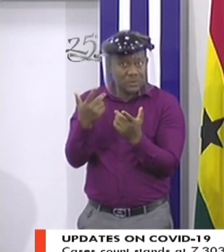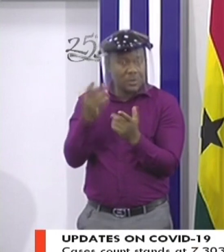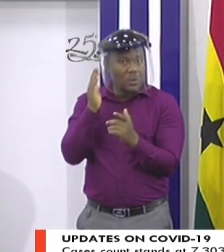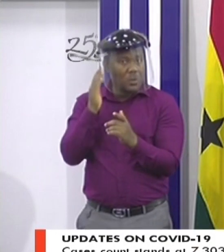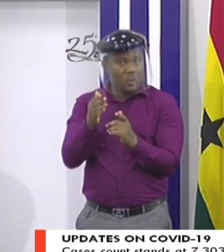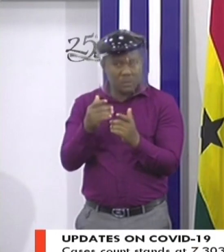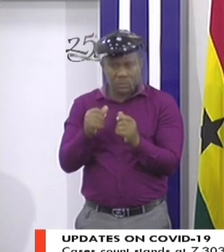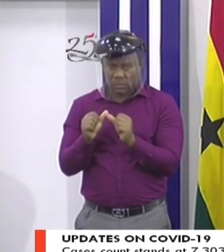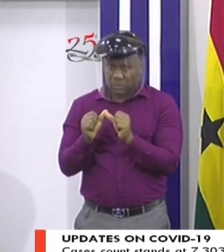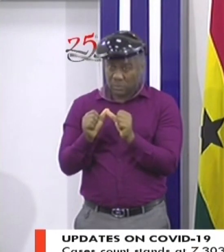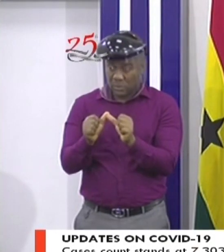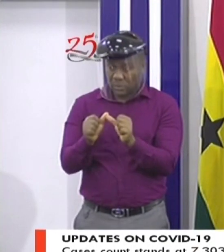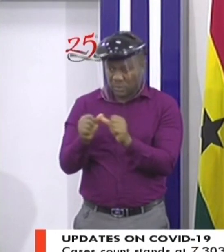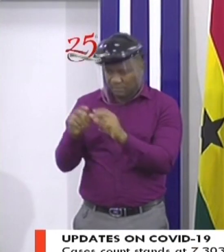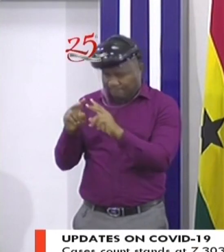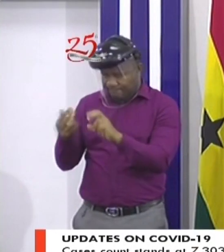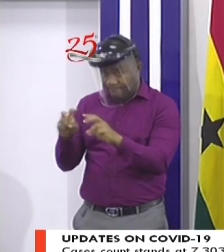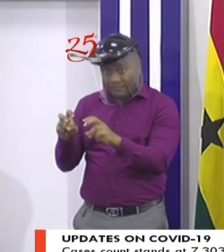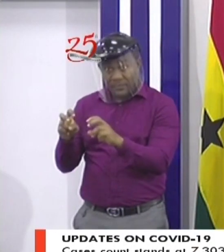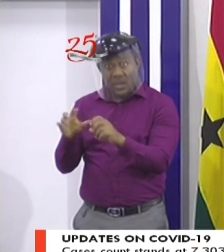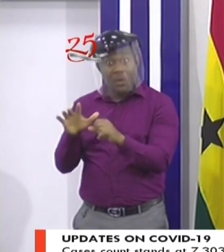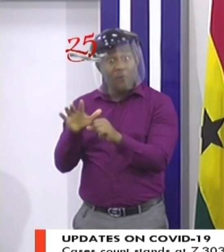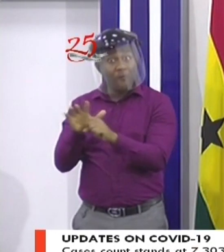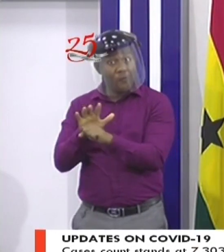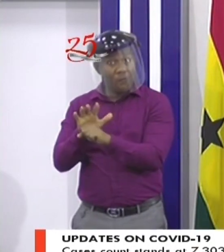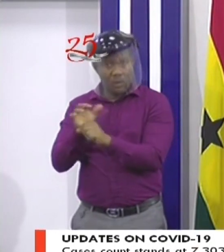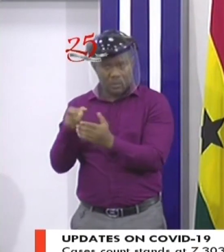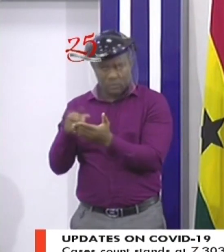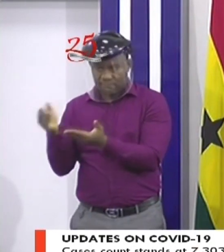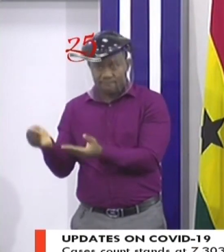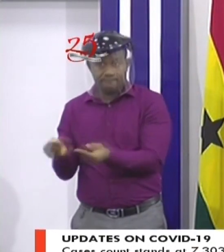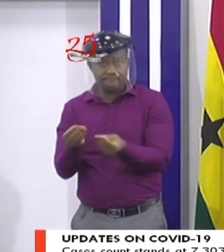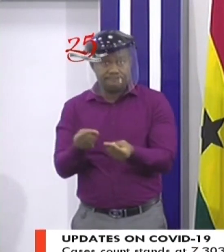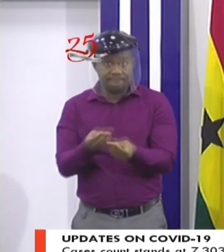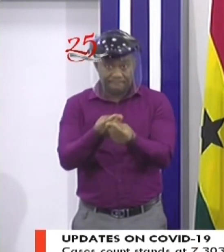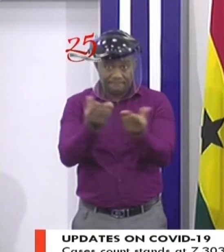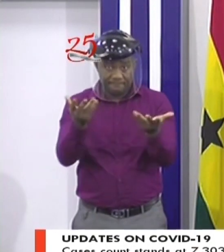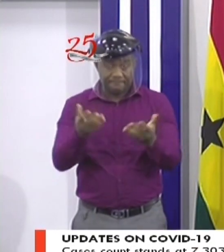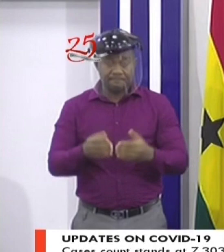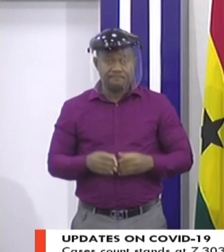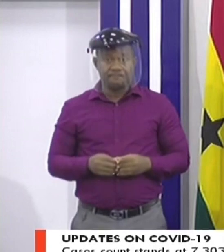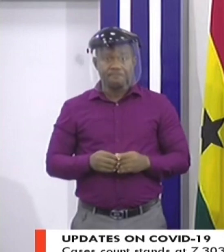follow up this, and when you have the full reports, you share these reports appropriately.